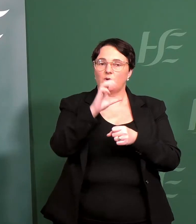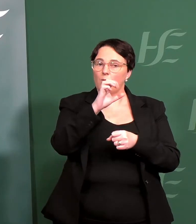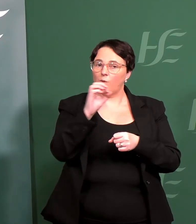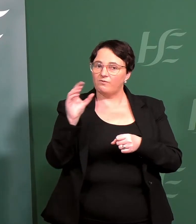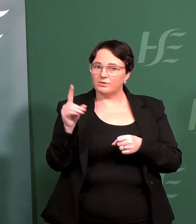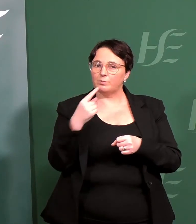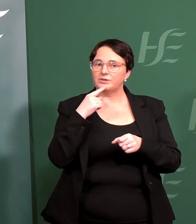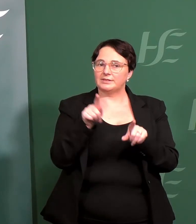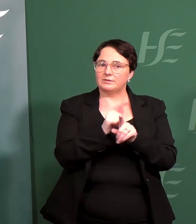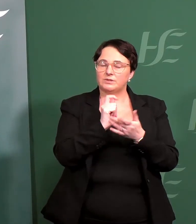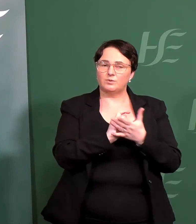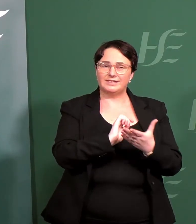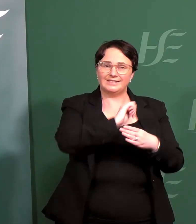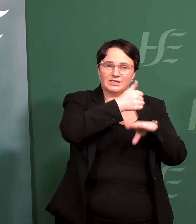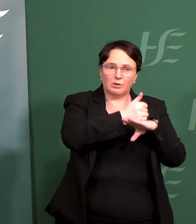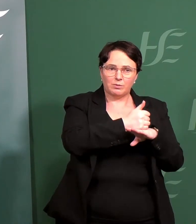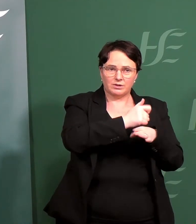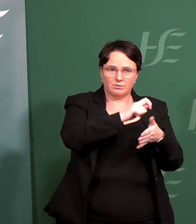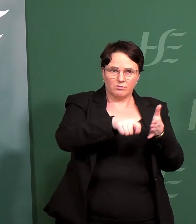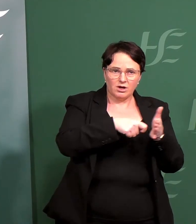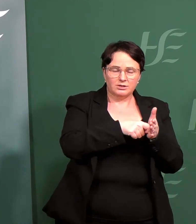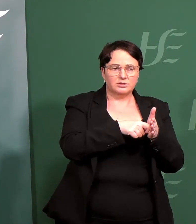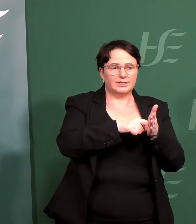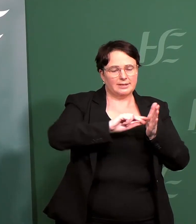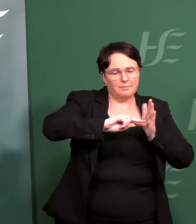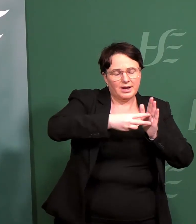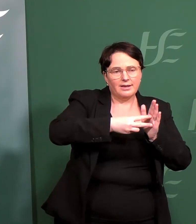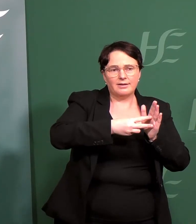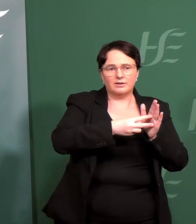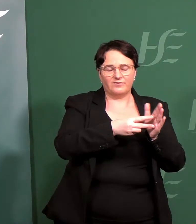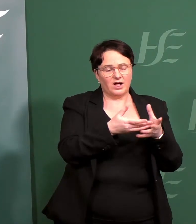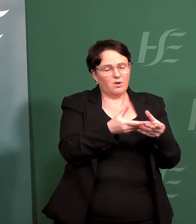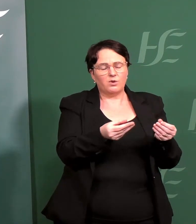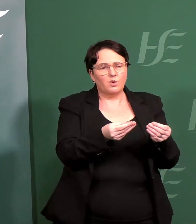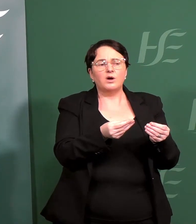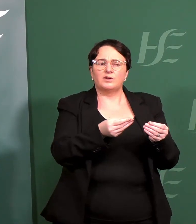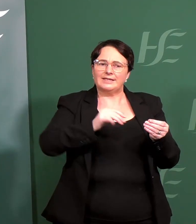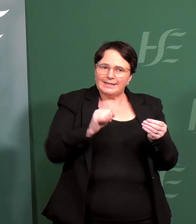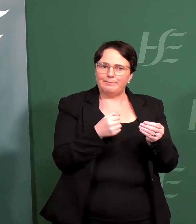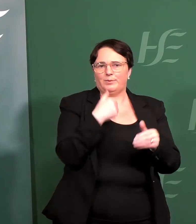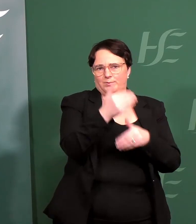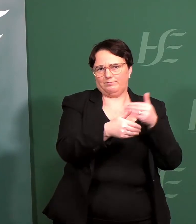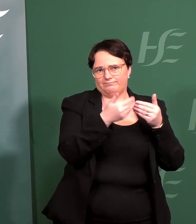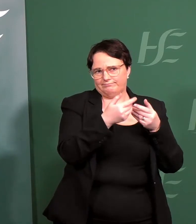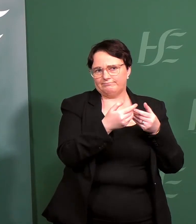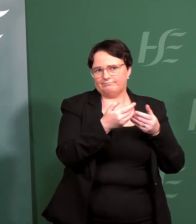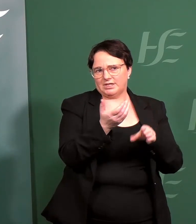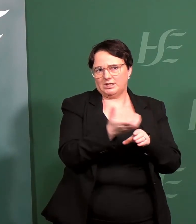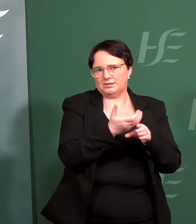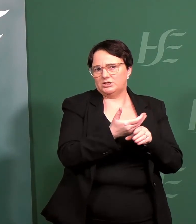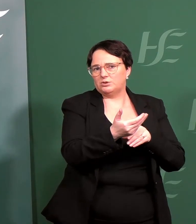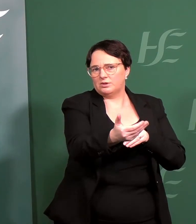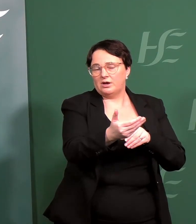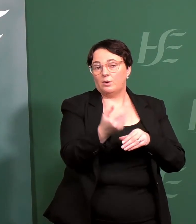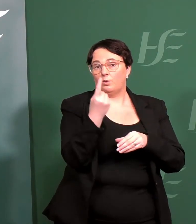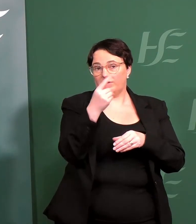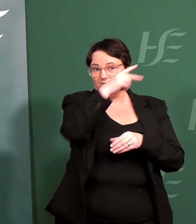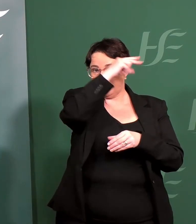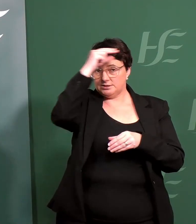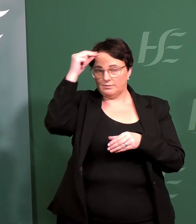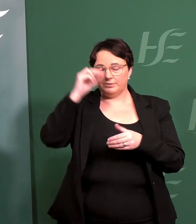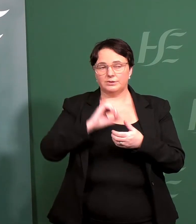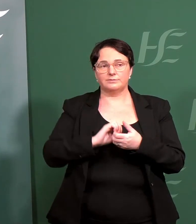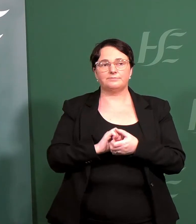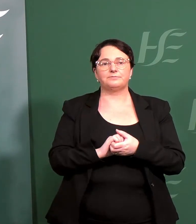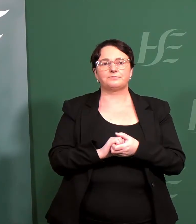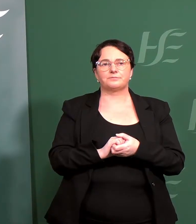we put in place that we do see as part of the future of the health system. I just want to touch on some of them briefly. One is, I think